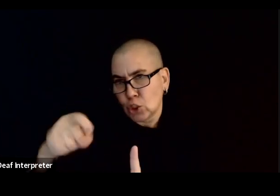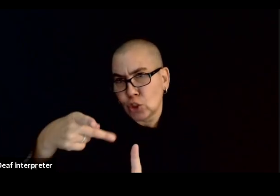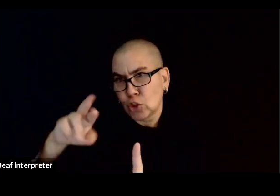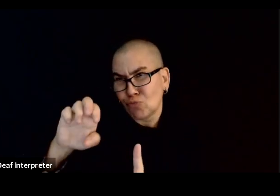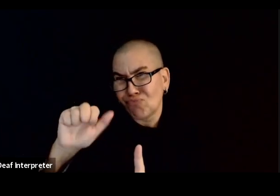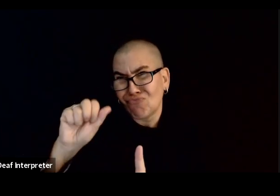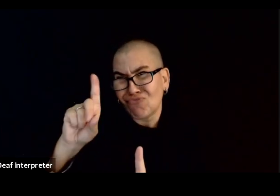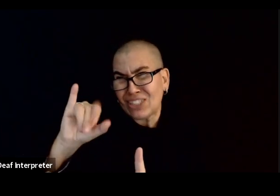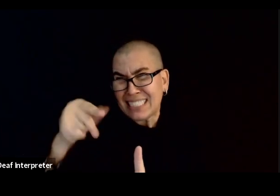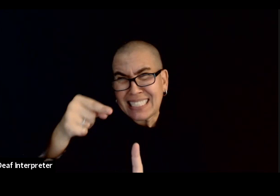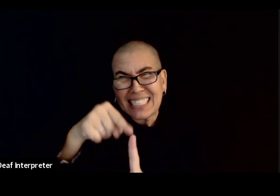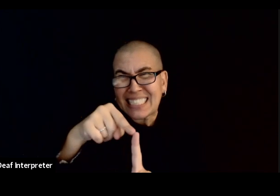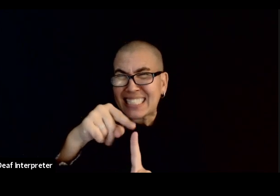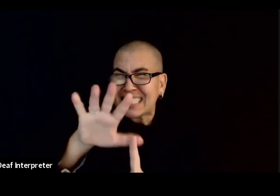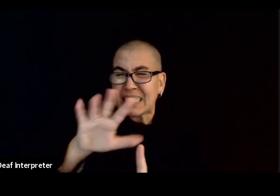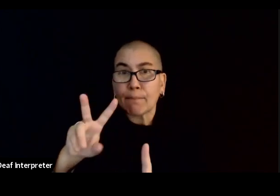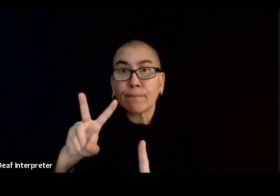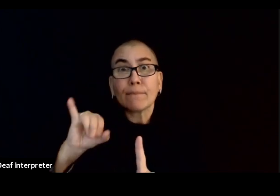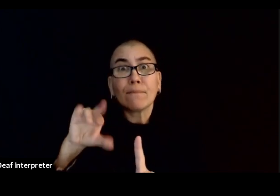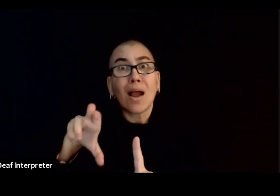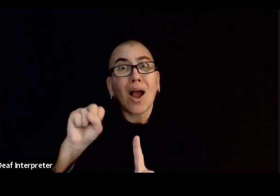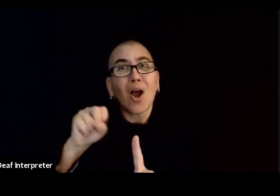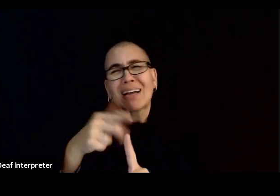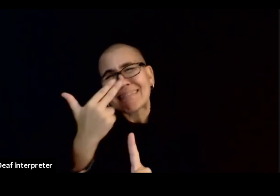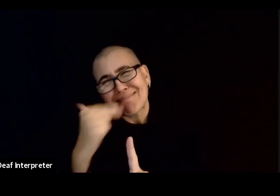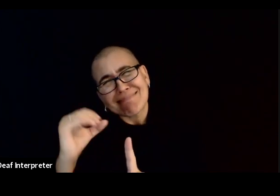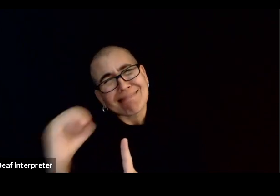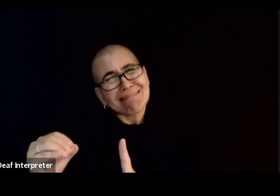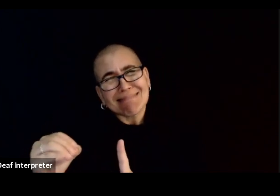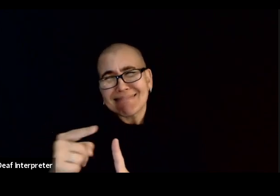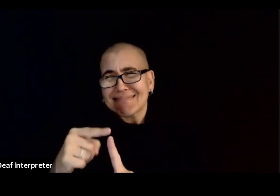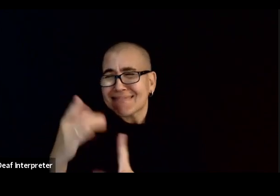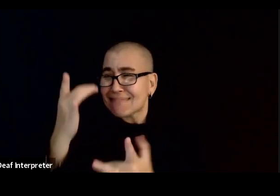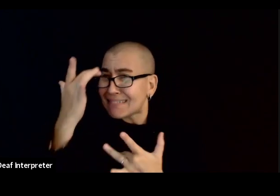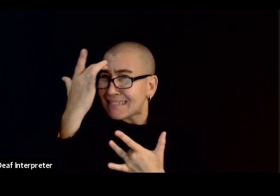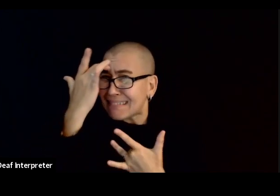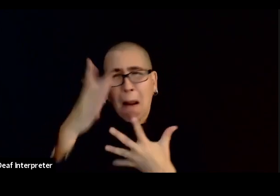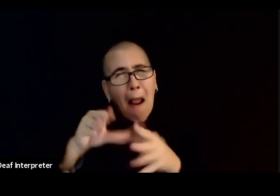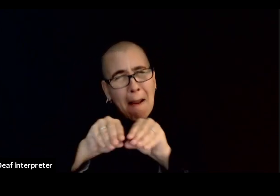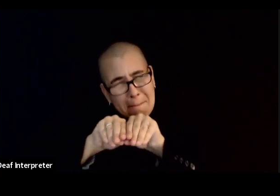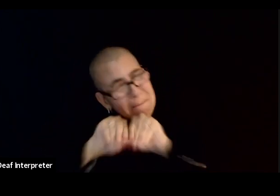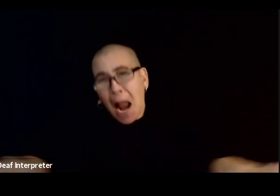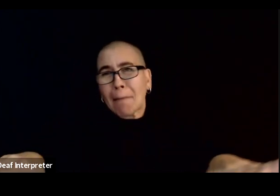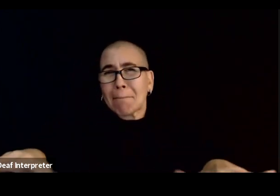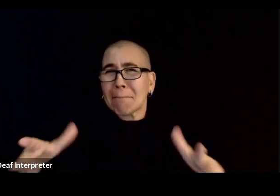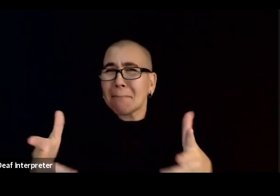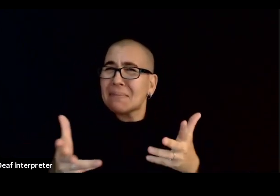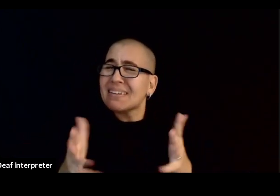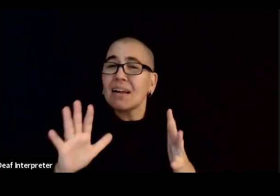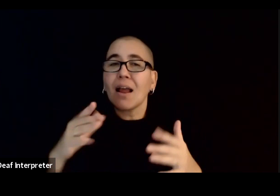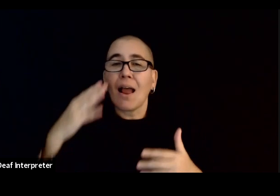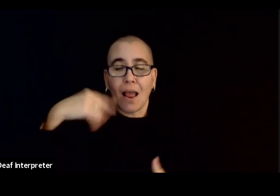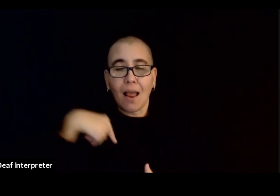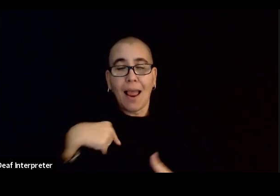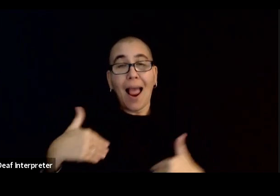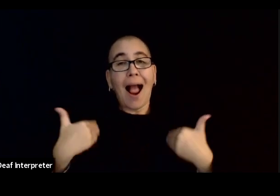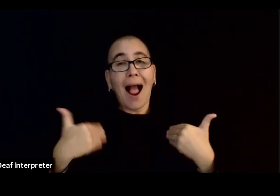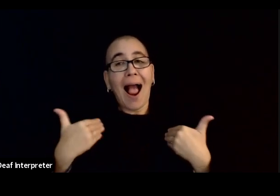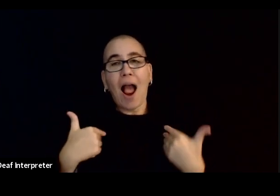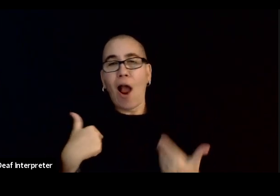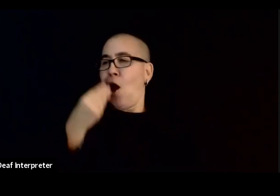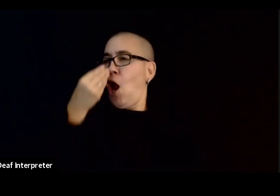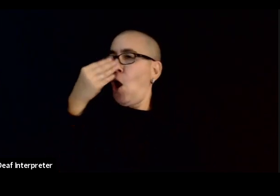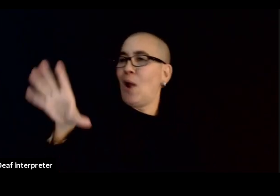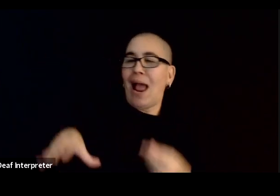it, even if I'm not personally negatively impacted, I can pass that on to other people who are